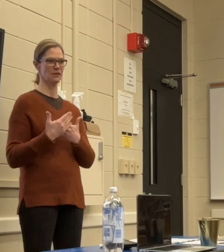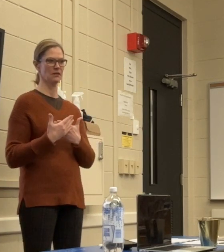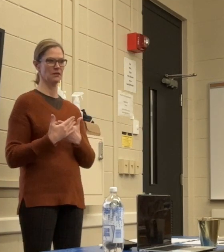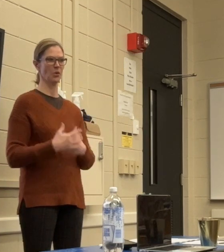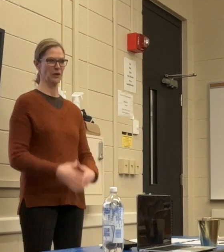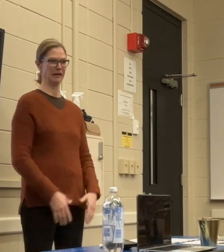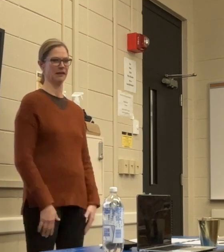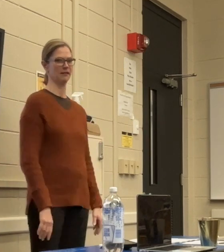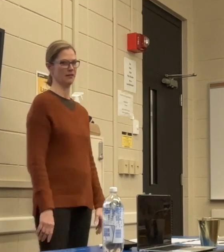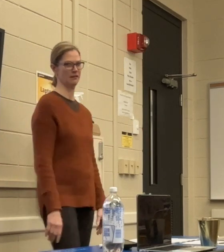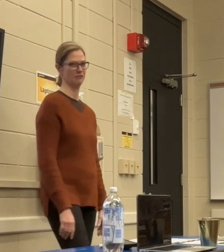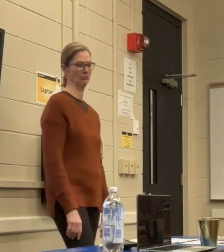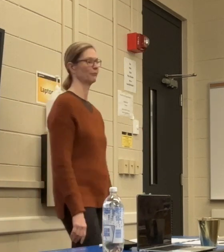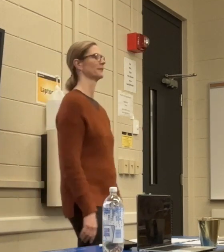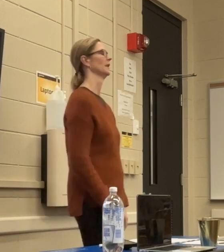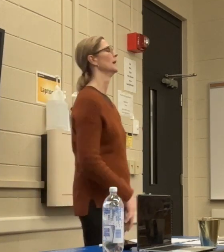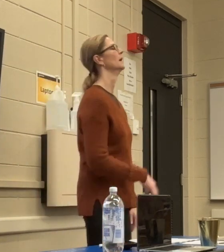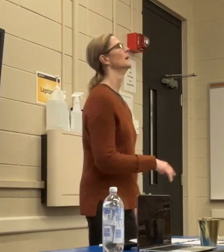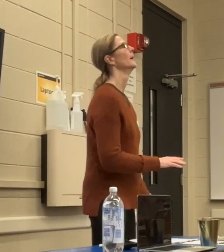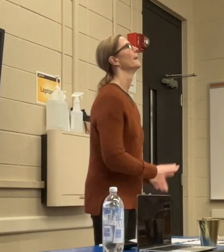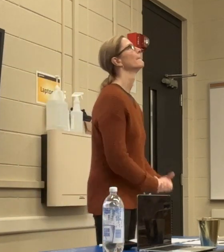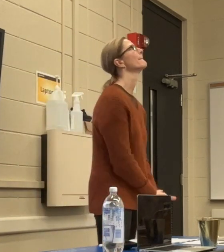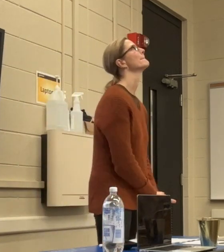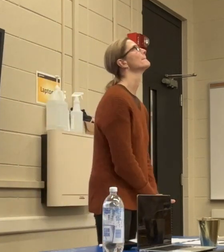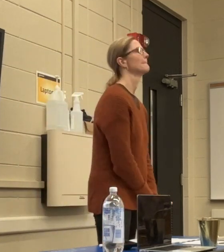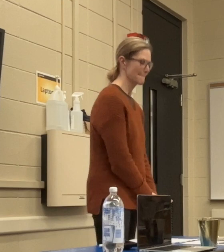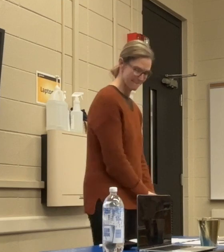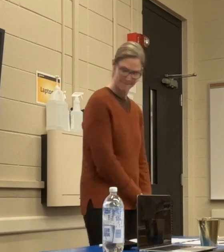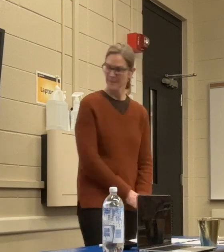So sad and dark. Alright.